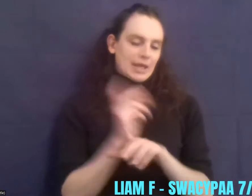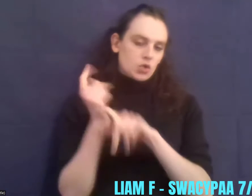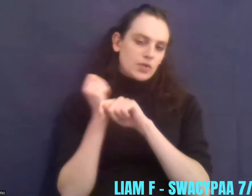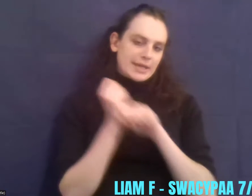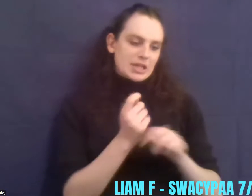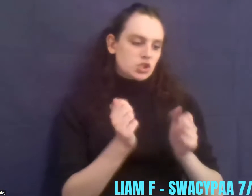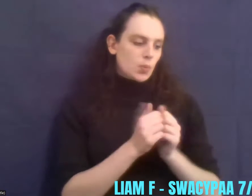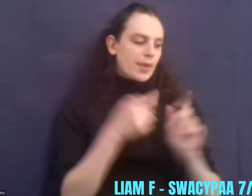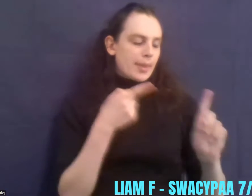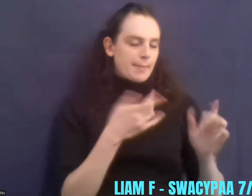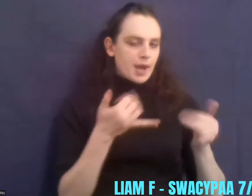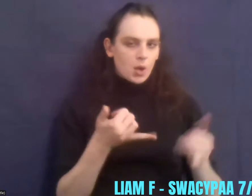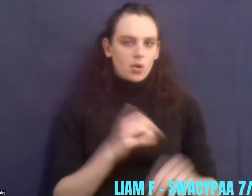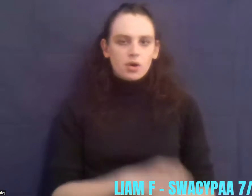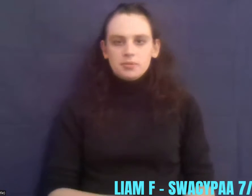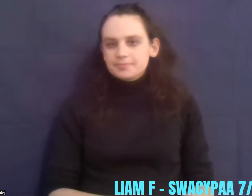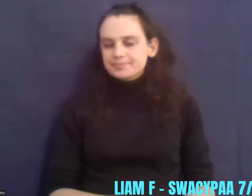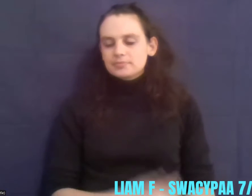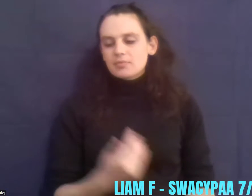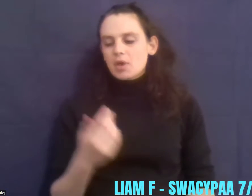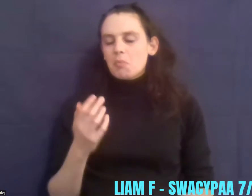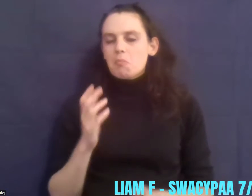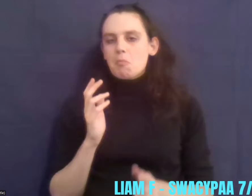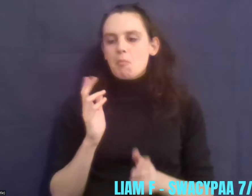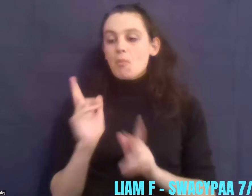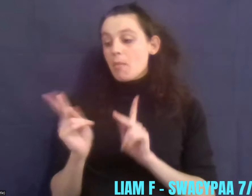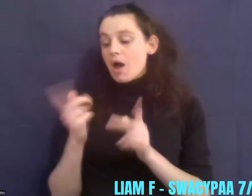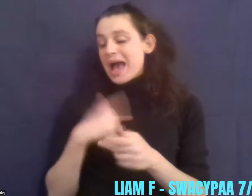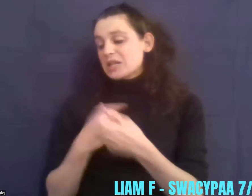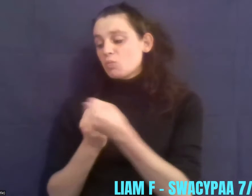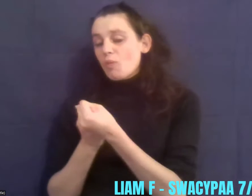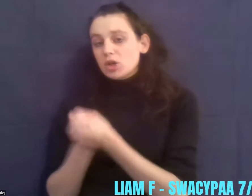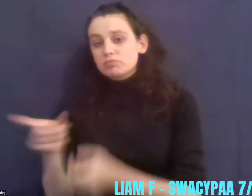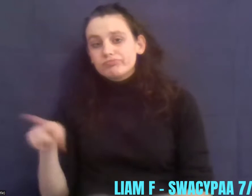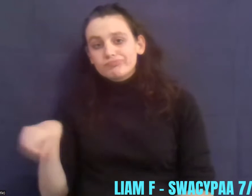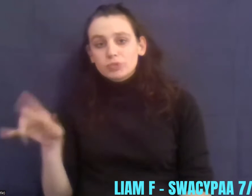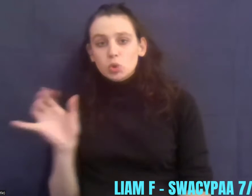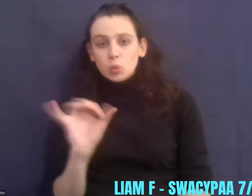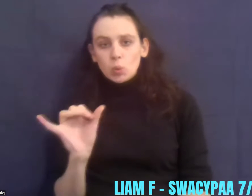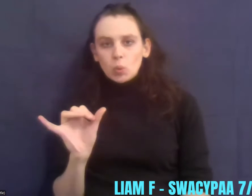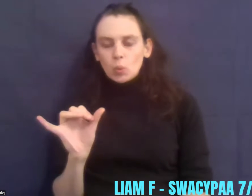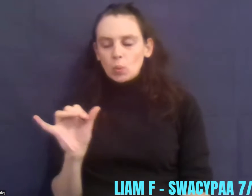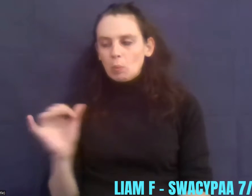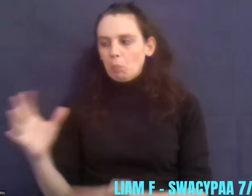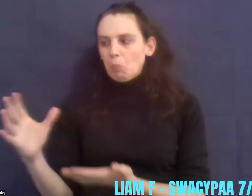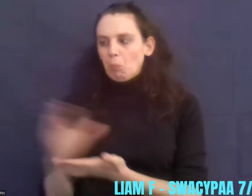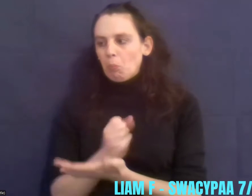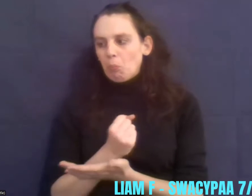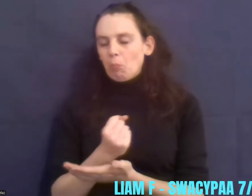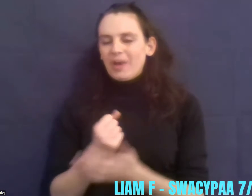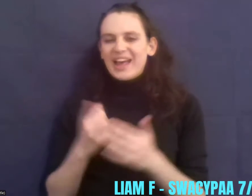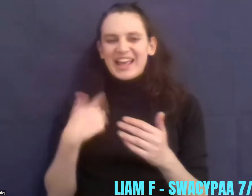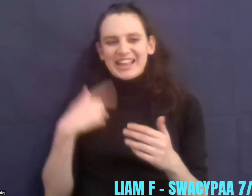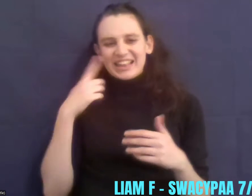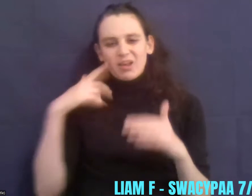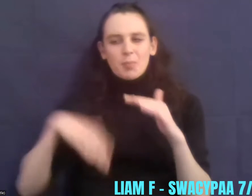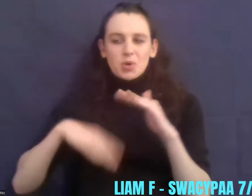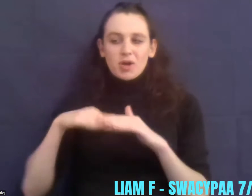Um, I've got sponsees, which keep seeming to add up. I've up to four, one of which